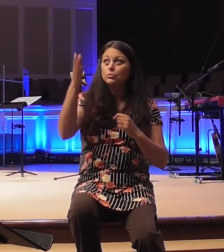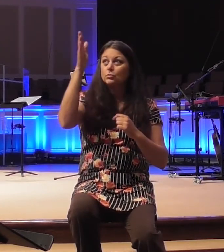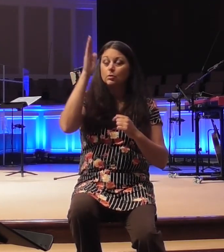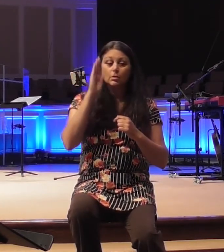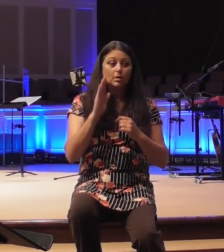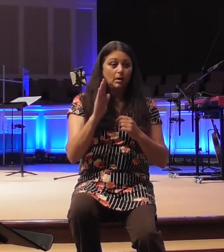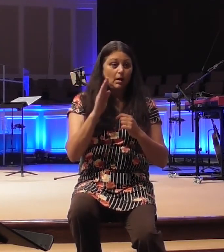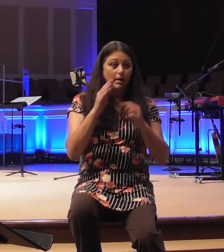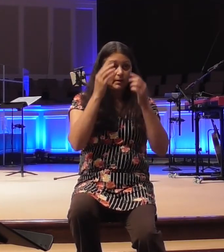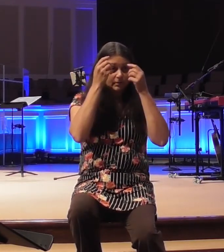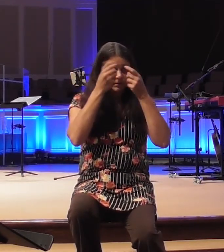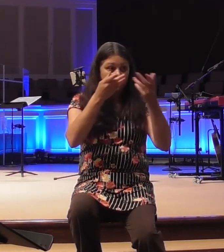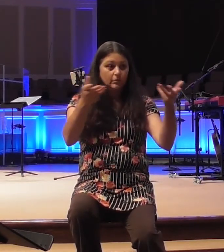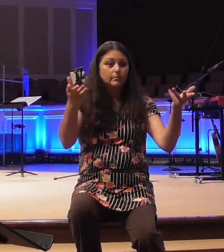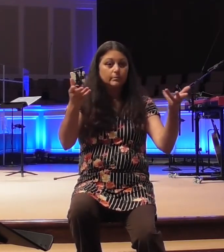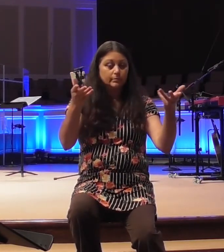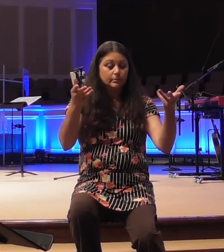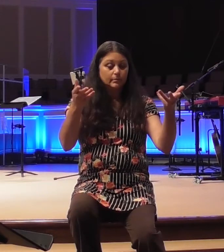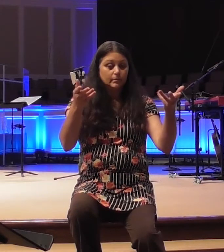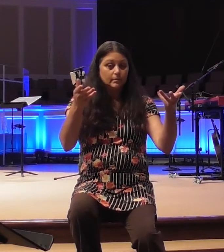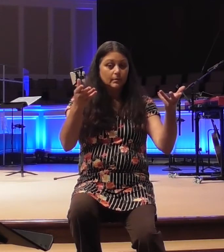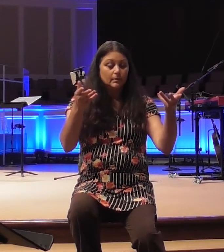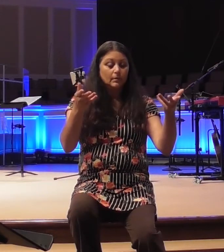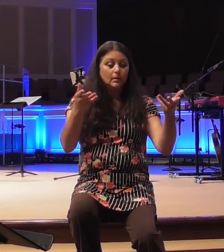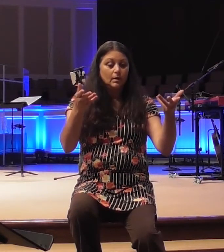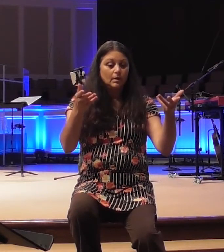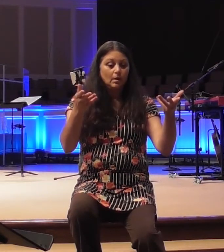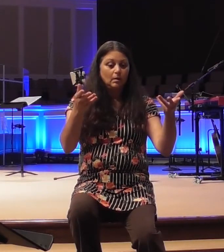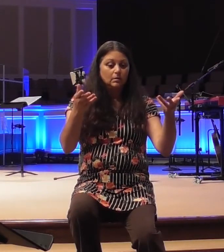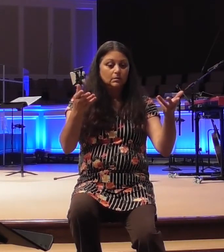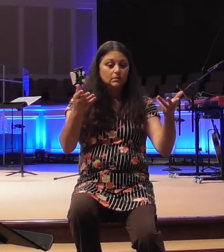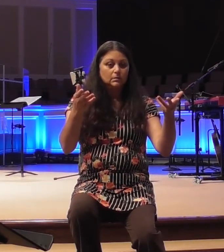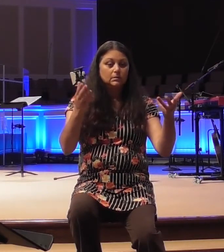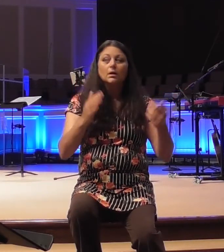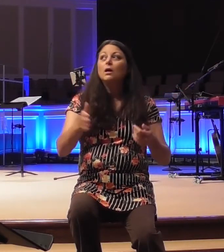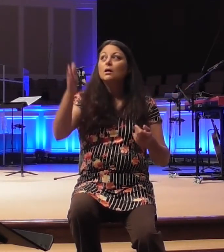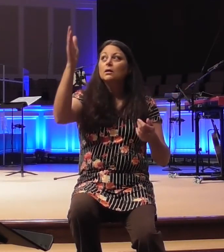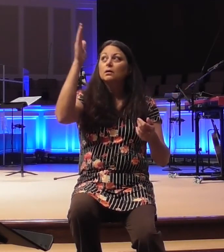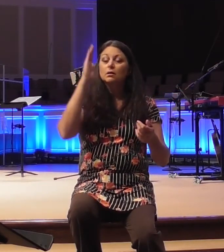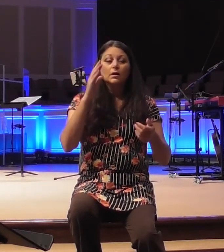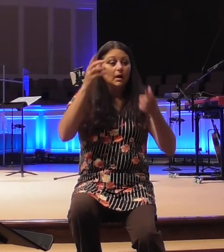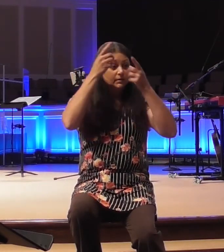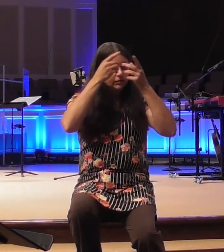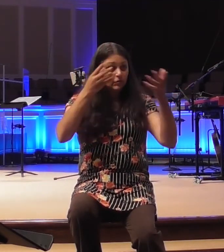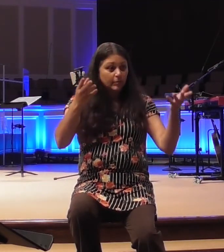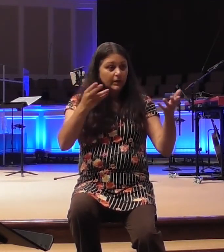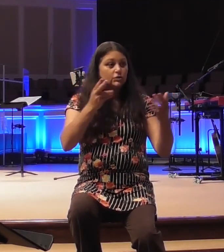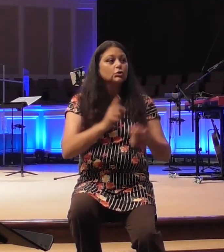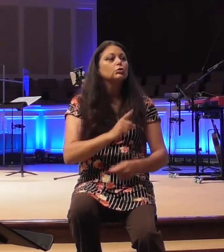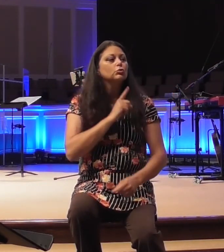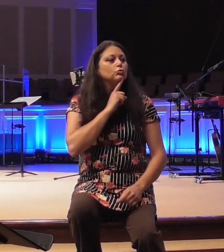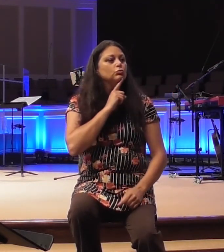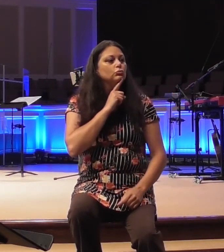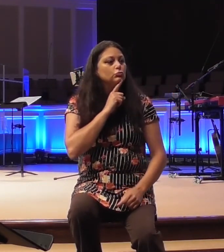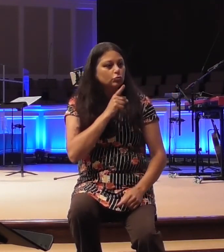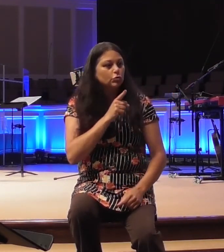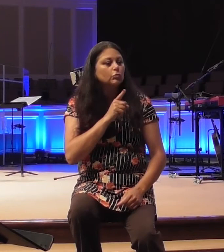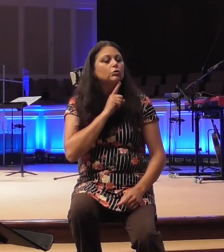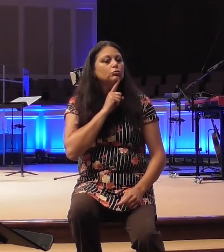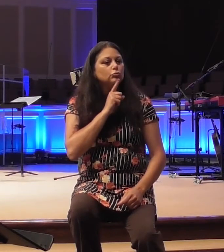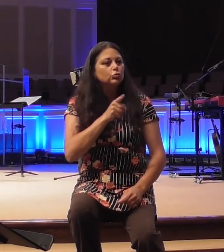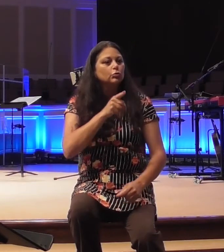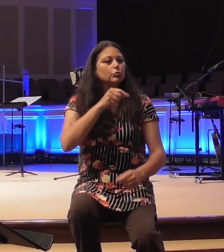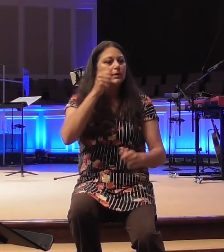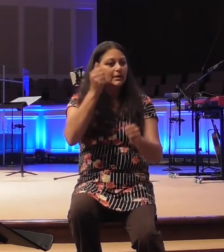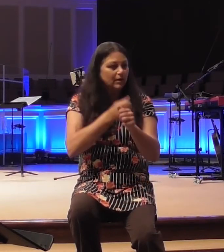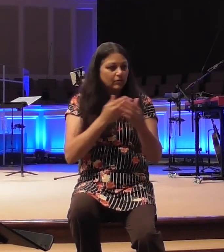God's word is not only true in terms of its content, true in terms of what it claims.